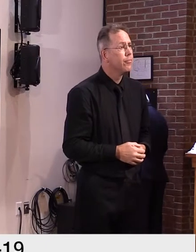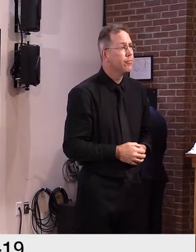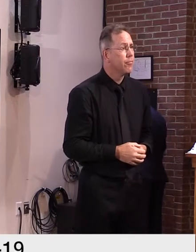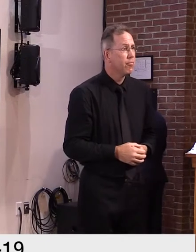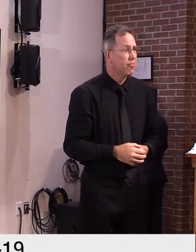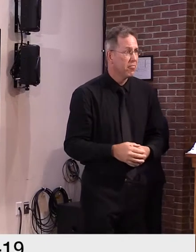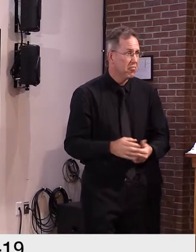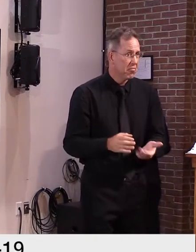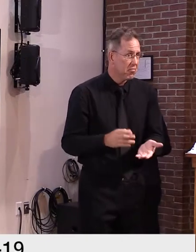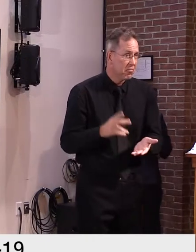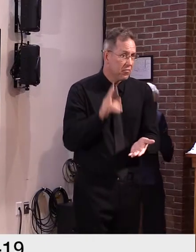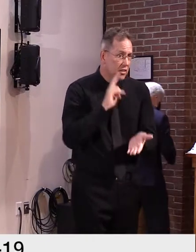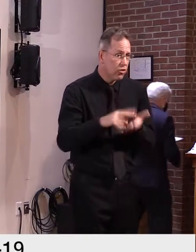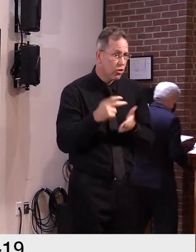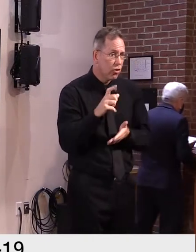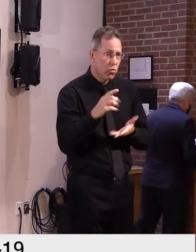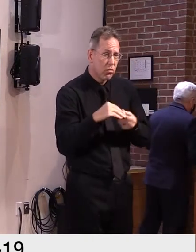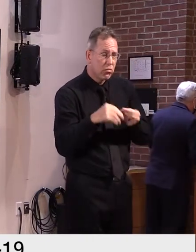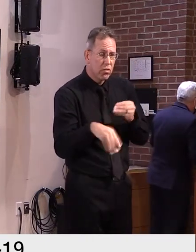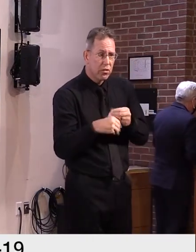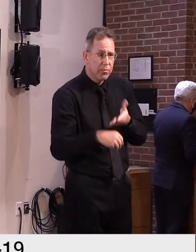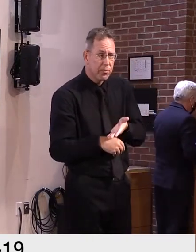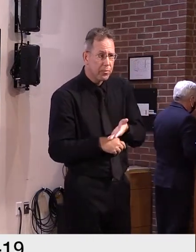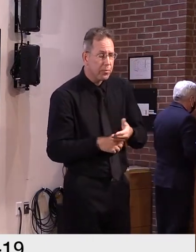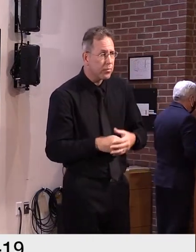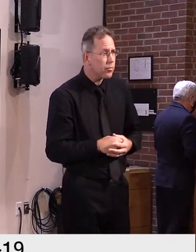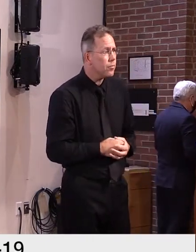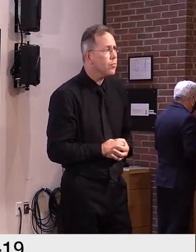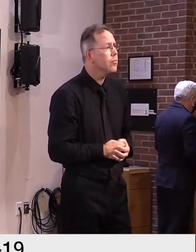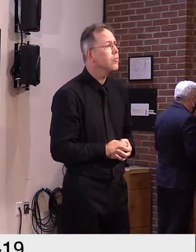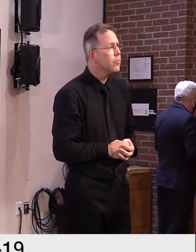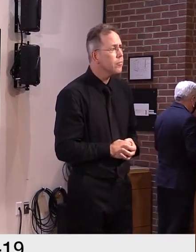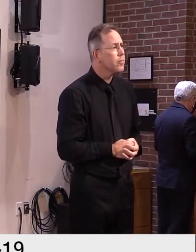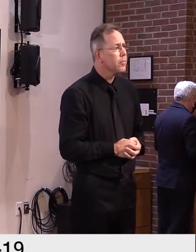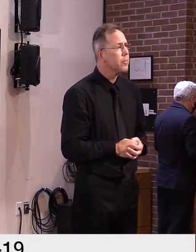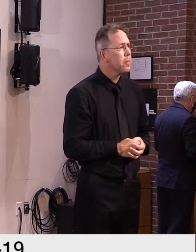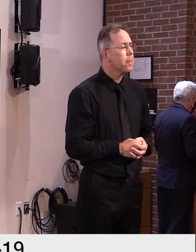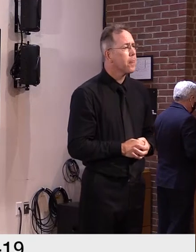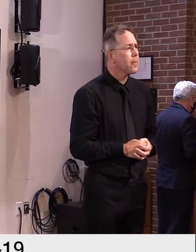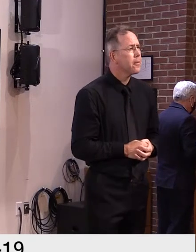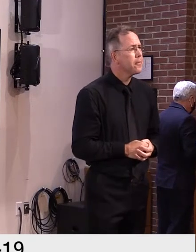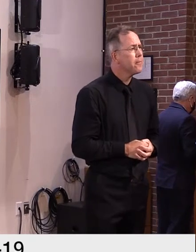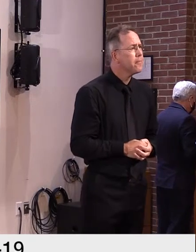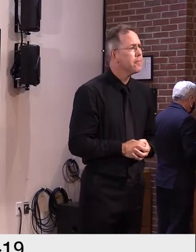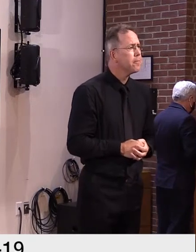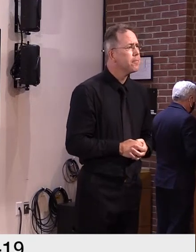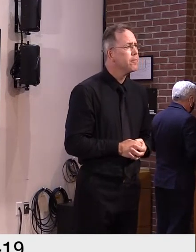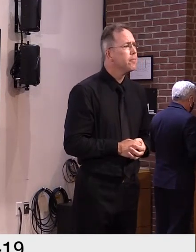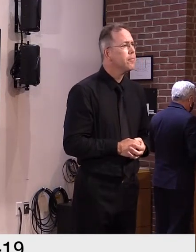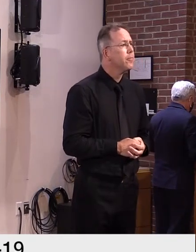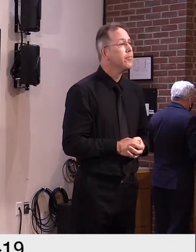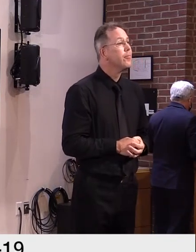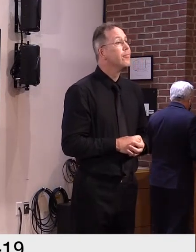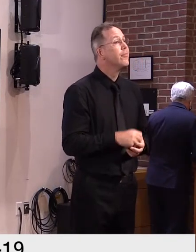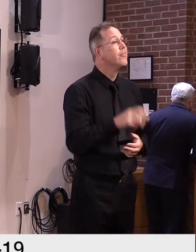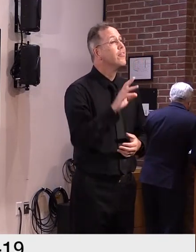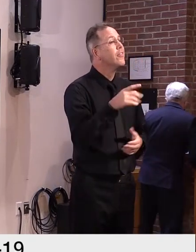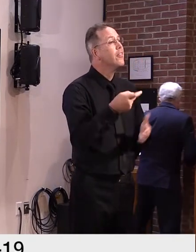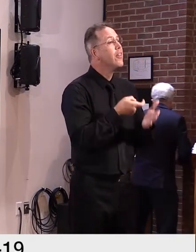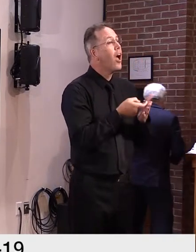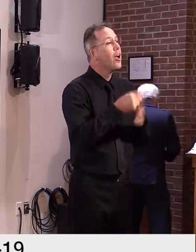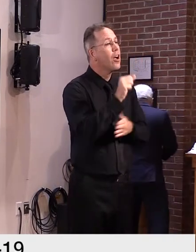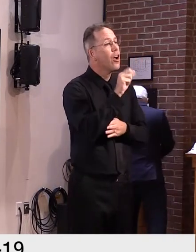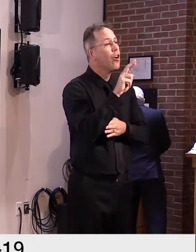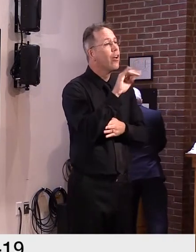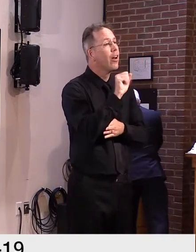Yeah, that's great, Governor. I just want to mention that, specific to hockey arenas, there are hockey arenas that are